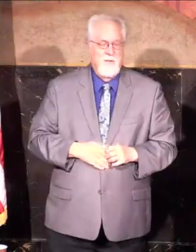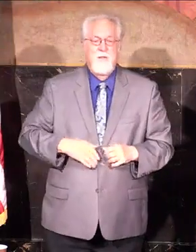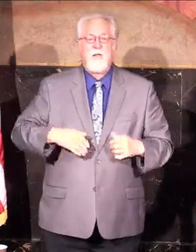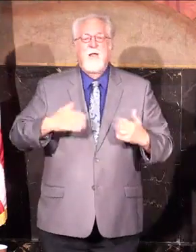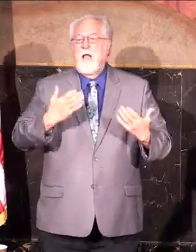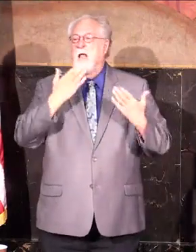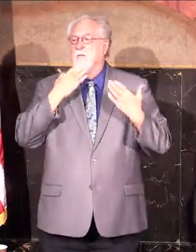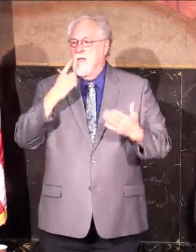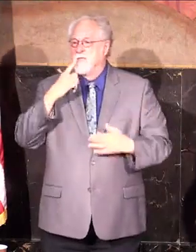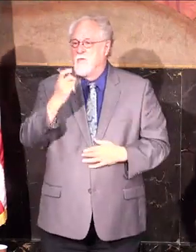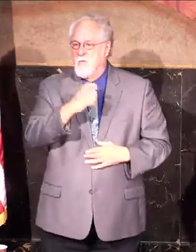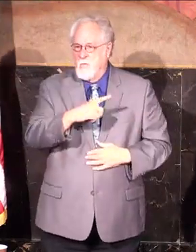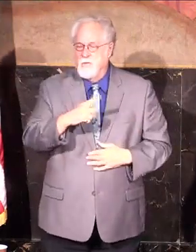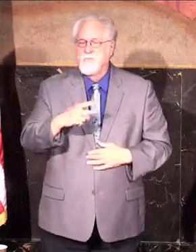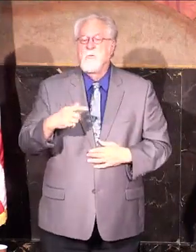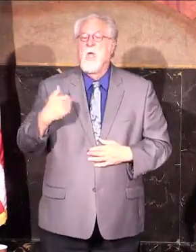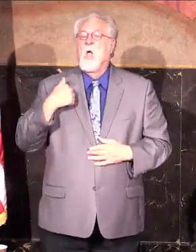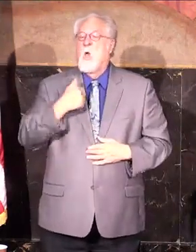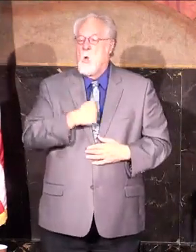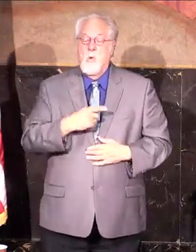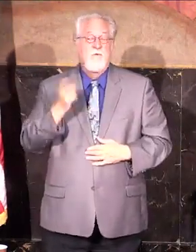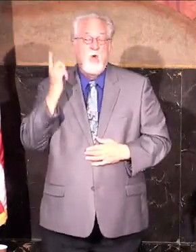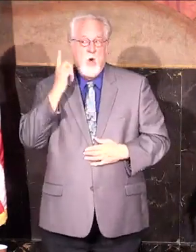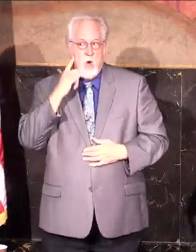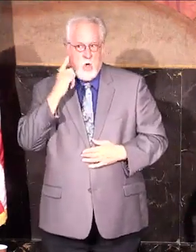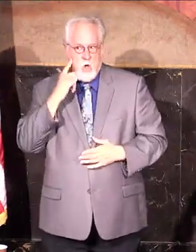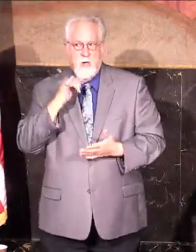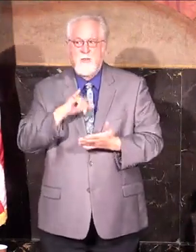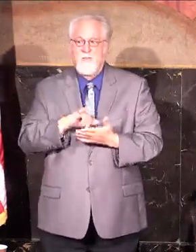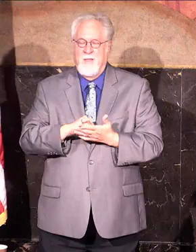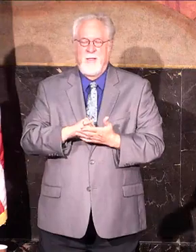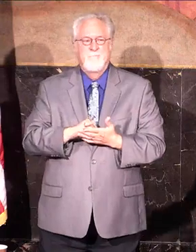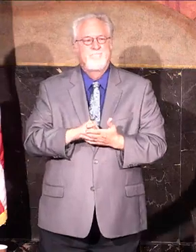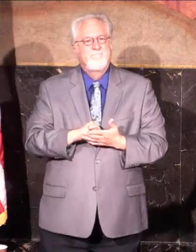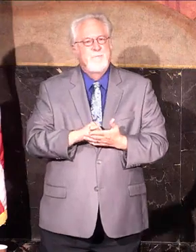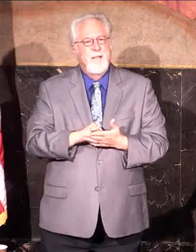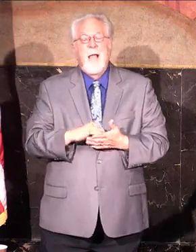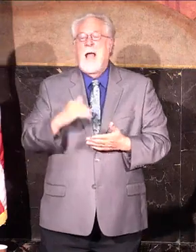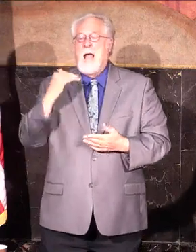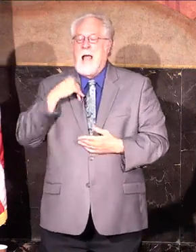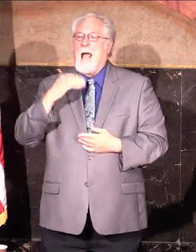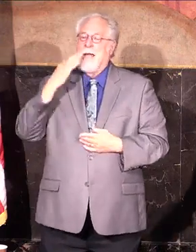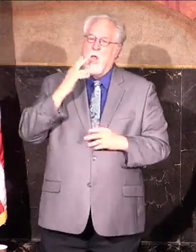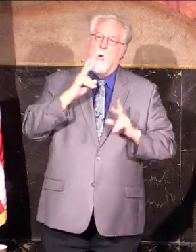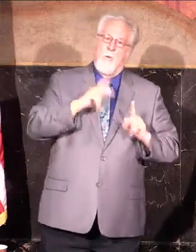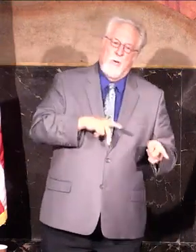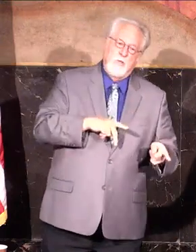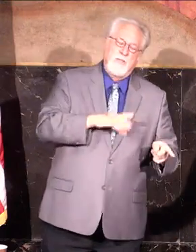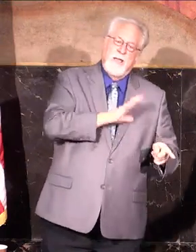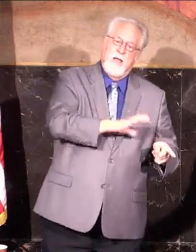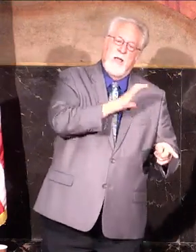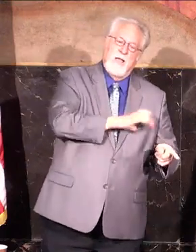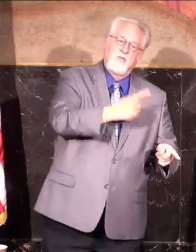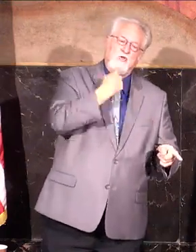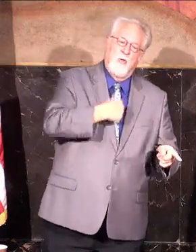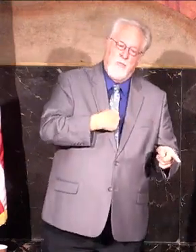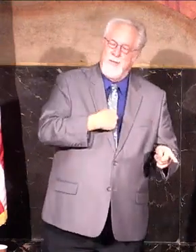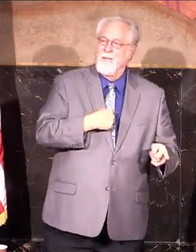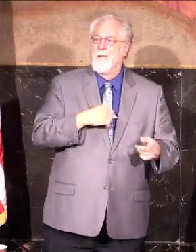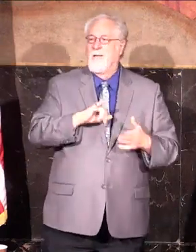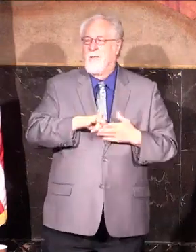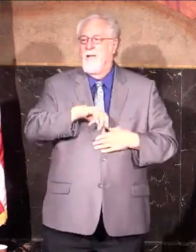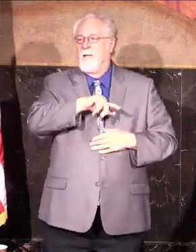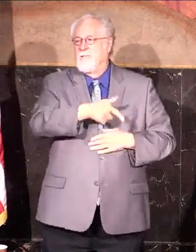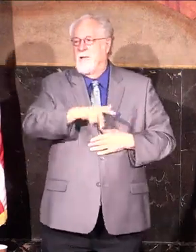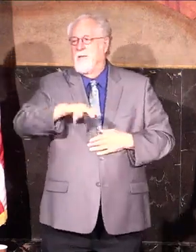So thanks for the question. I'll tell you that we have heard that it's usually, I know a person whose cousin said, that's the way that we get those